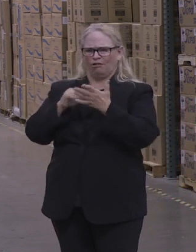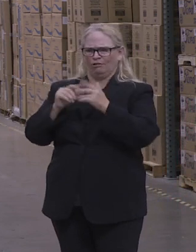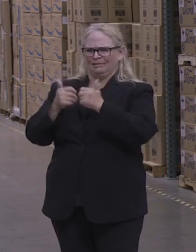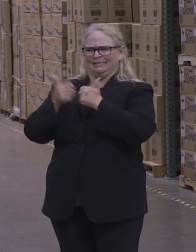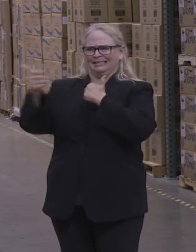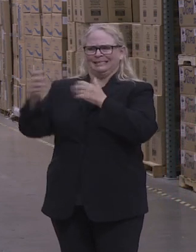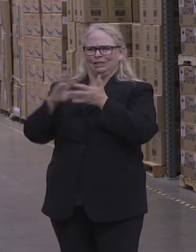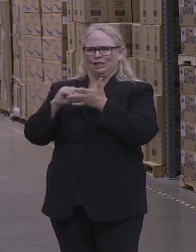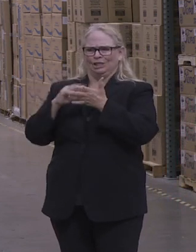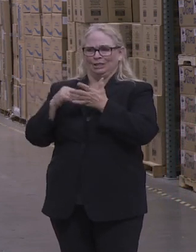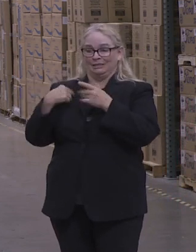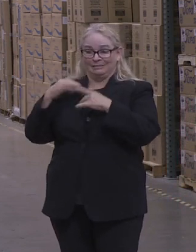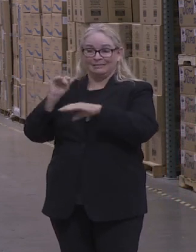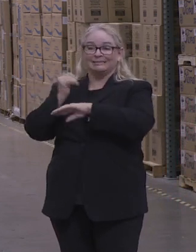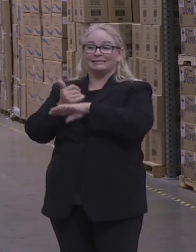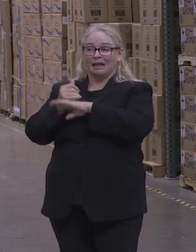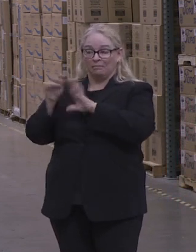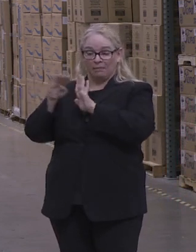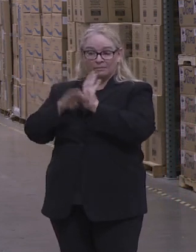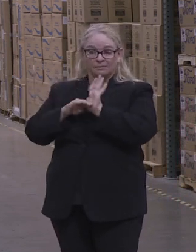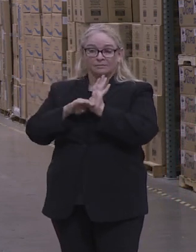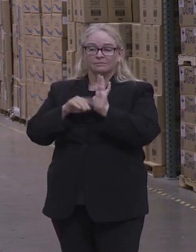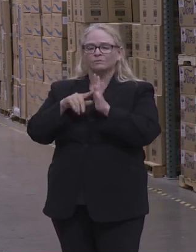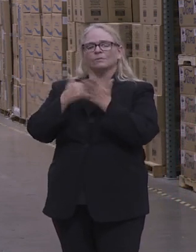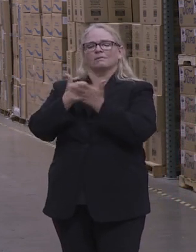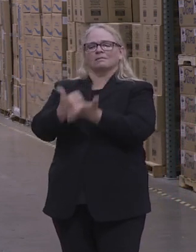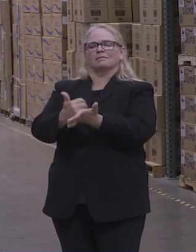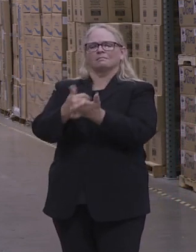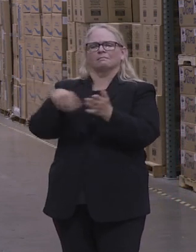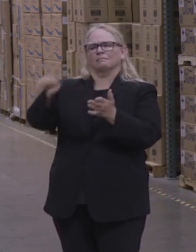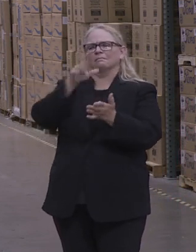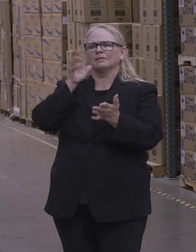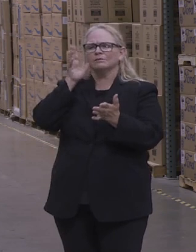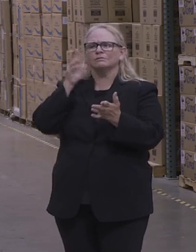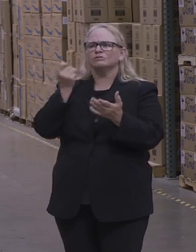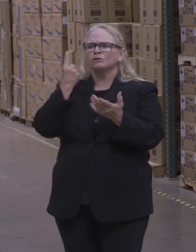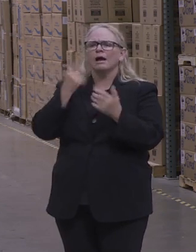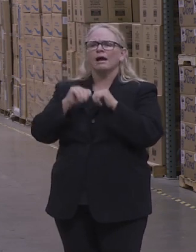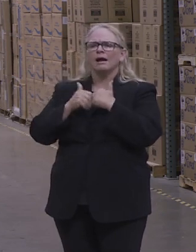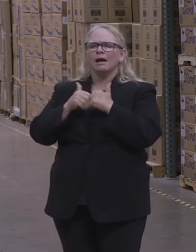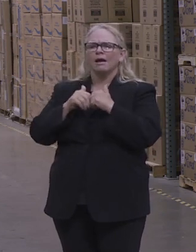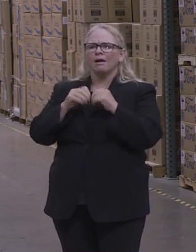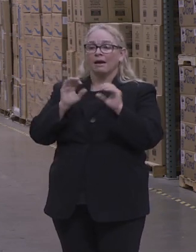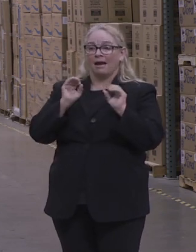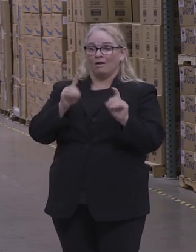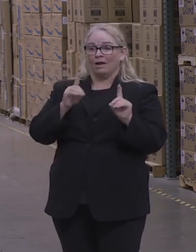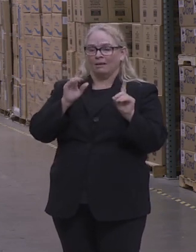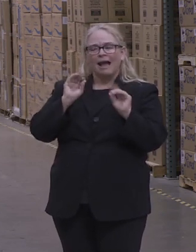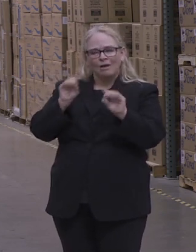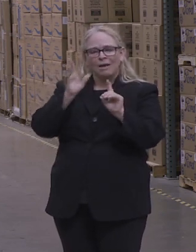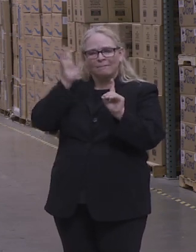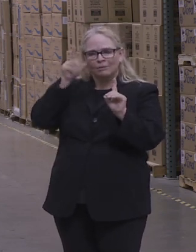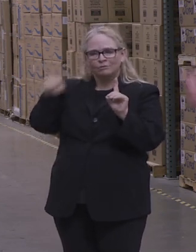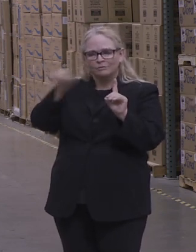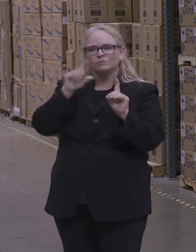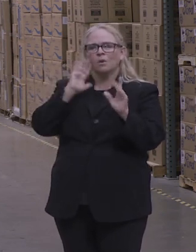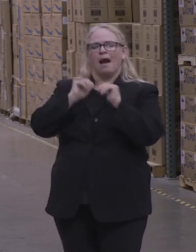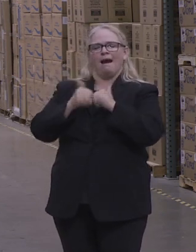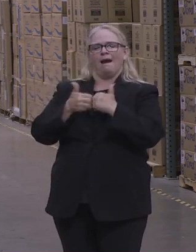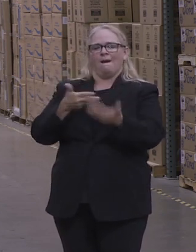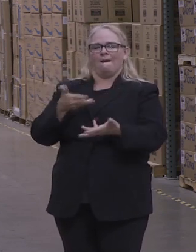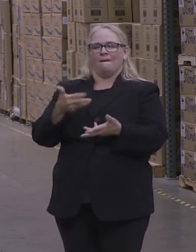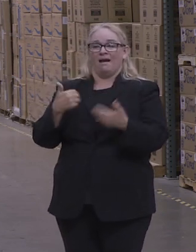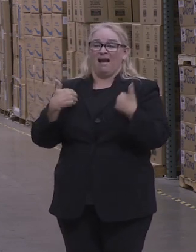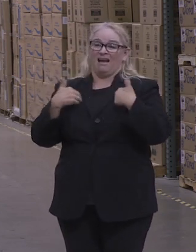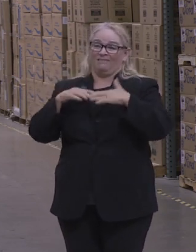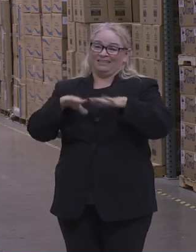of guidelines in this space to help educate and support parents. I know our school, we're sending our kids, we have preschool,